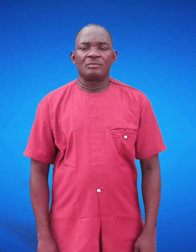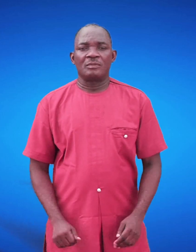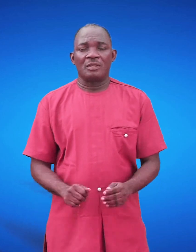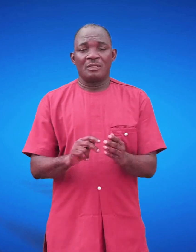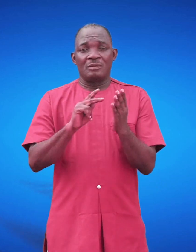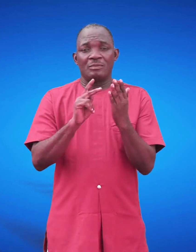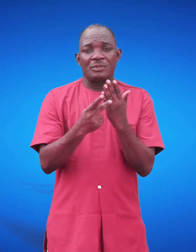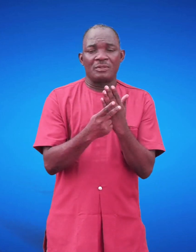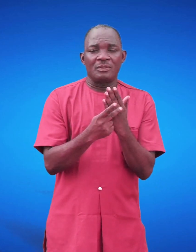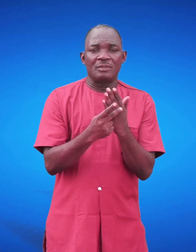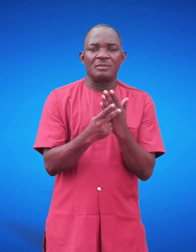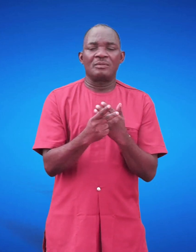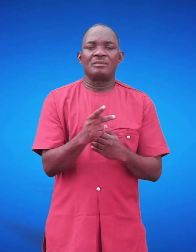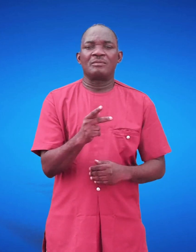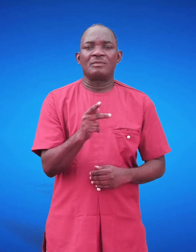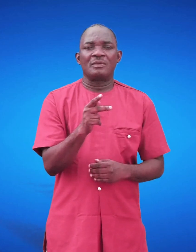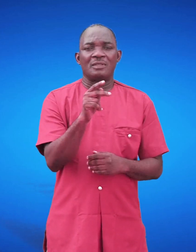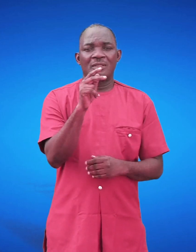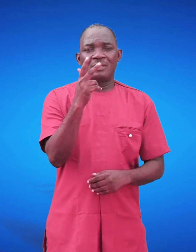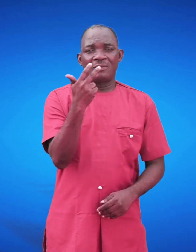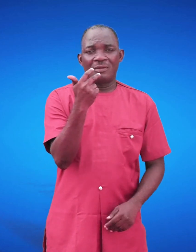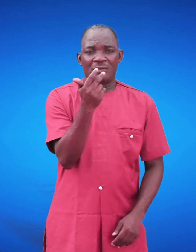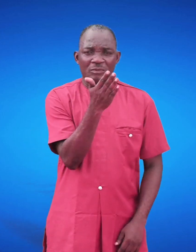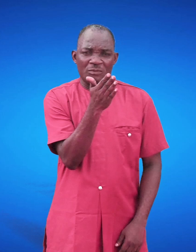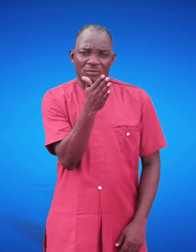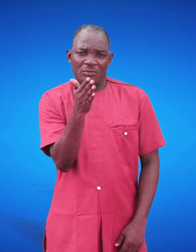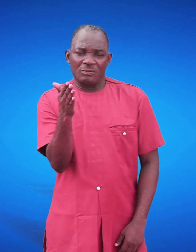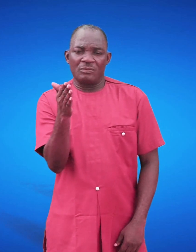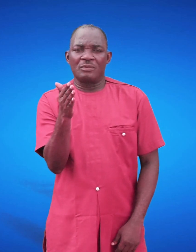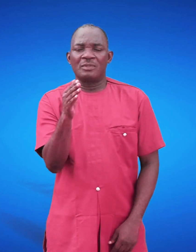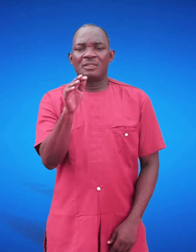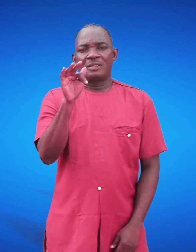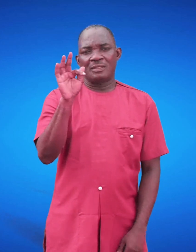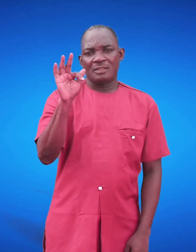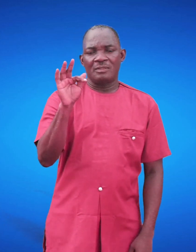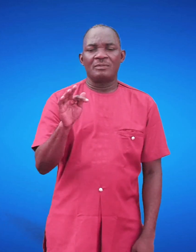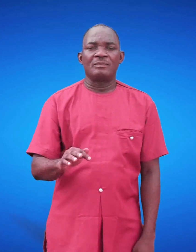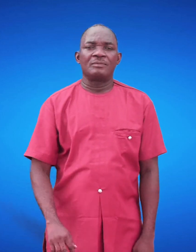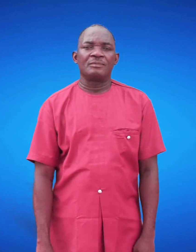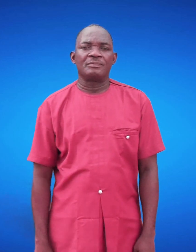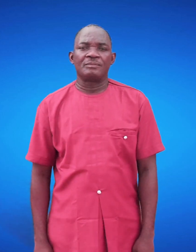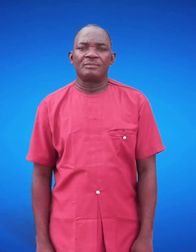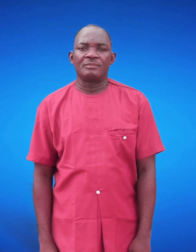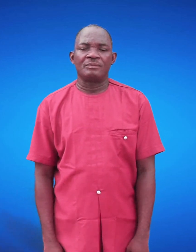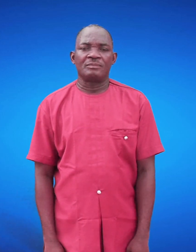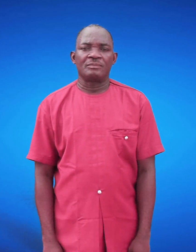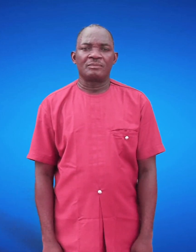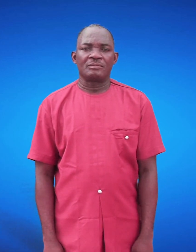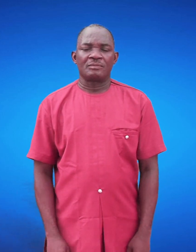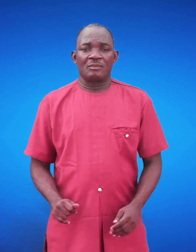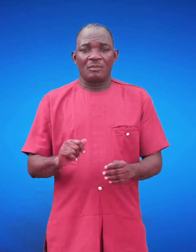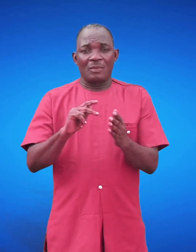pages 13 to 19. Part 2.